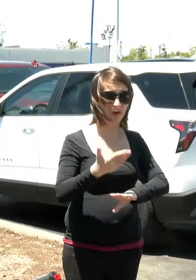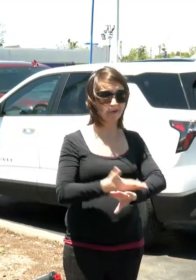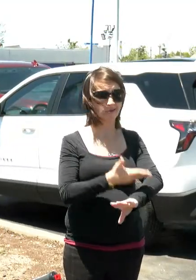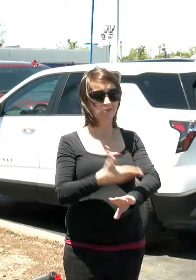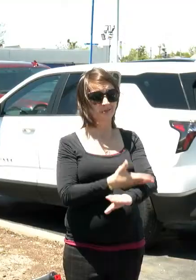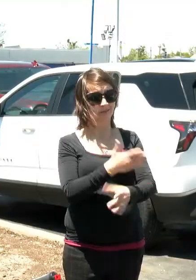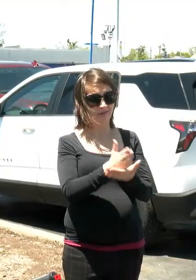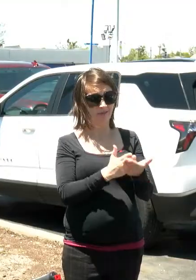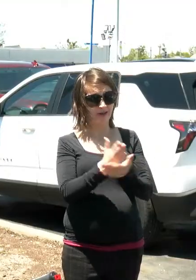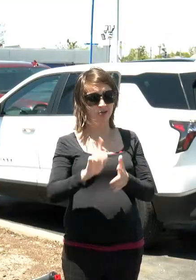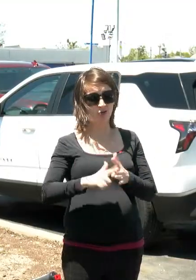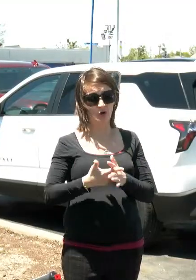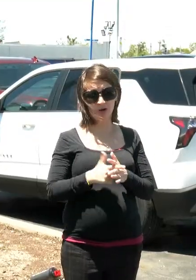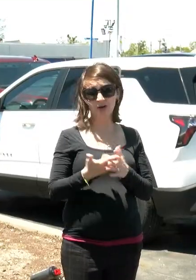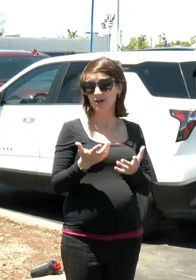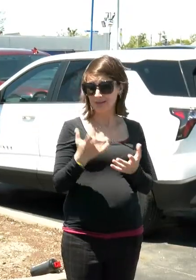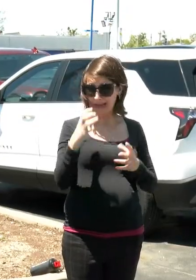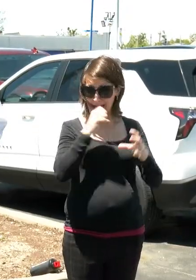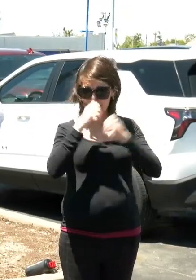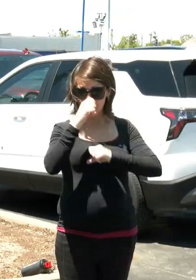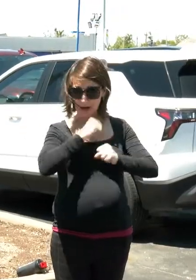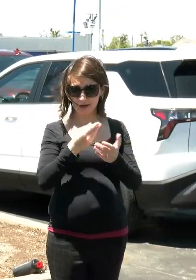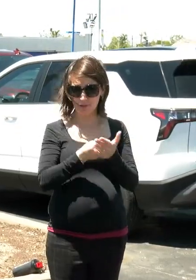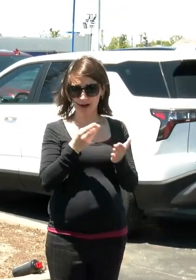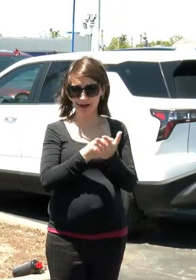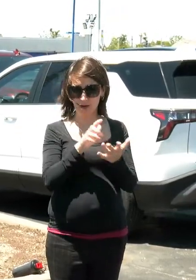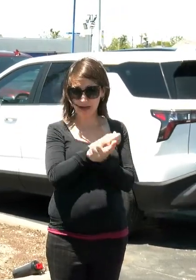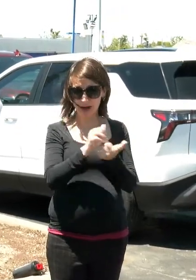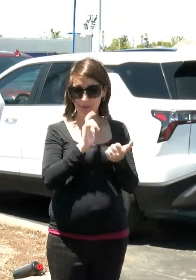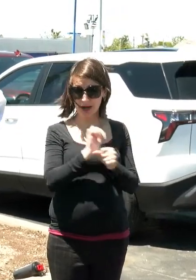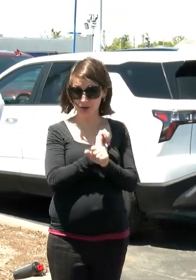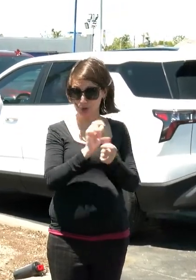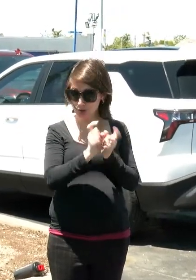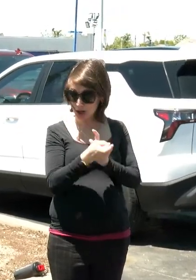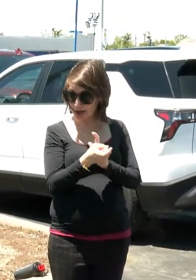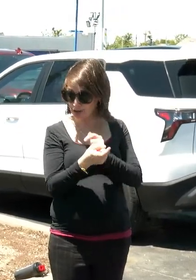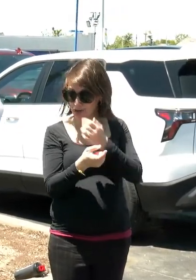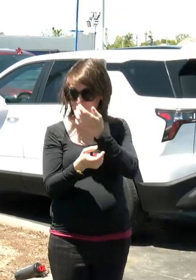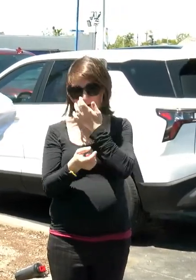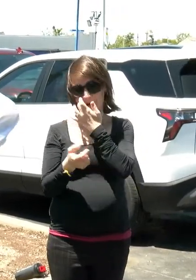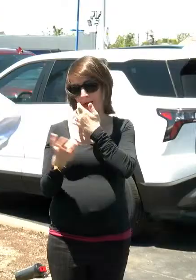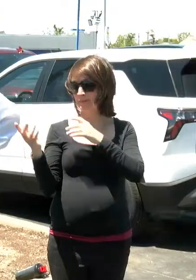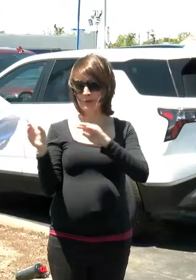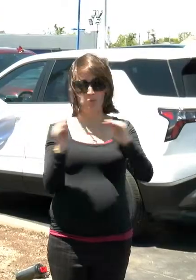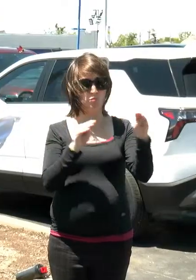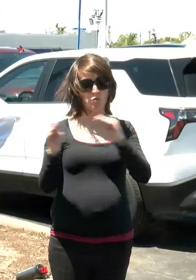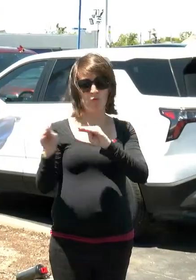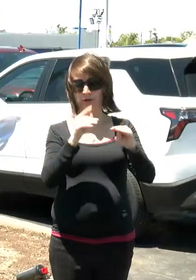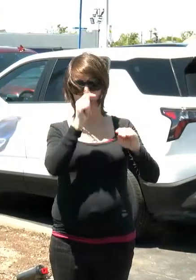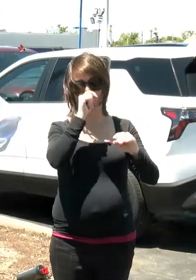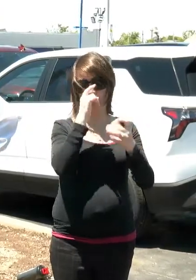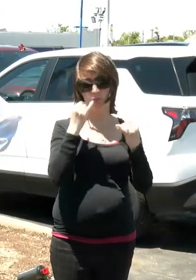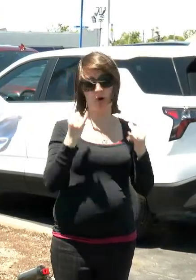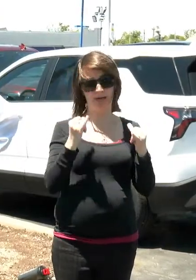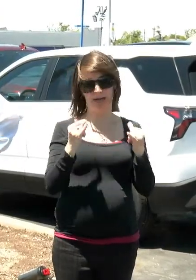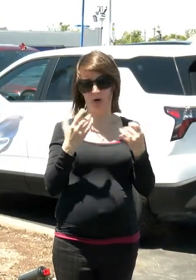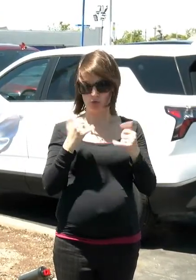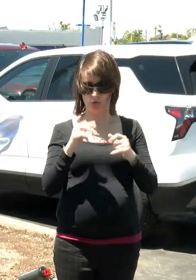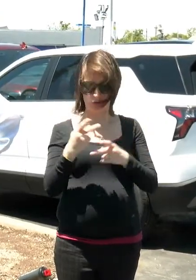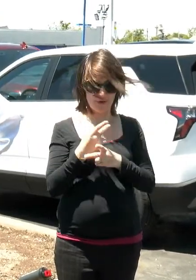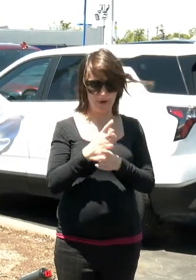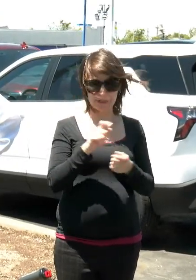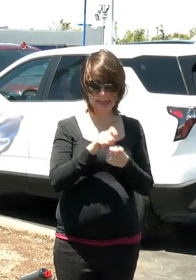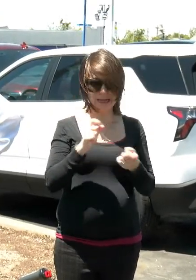the estimation of monetary damage number has changed? It's a moving target. We are honing in on it right now. That's part of that work we're